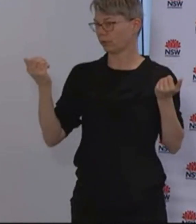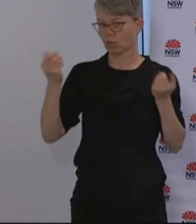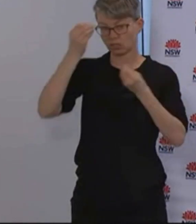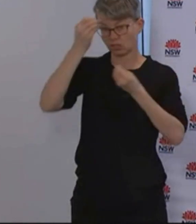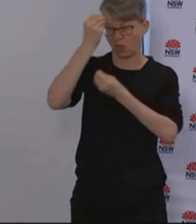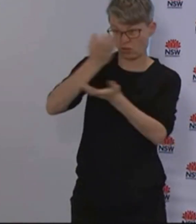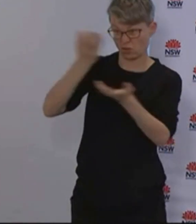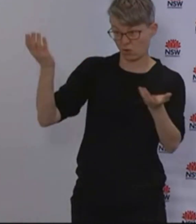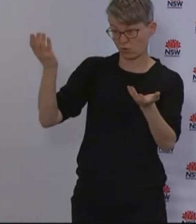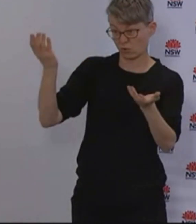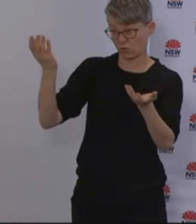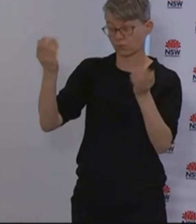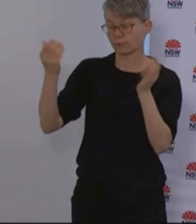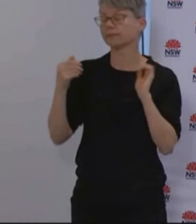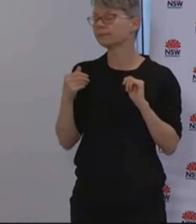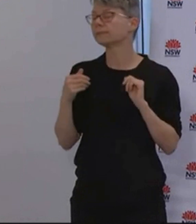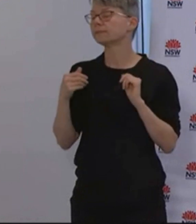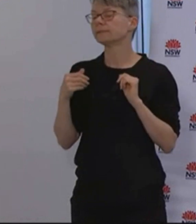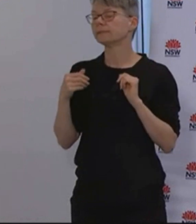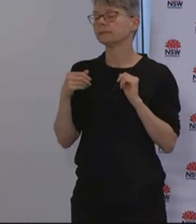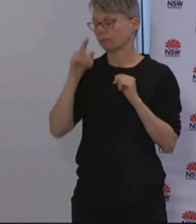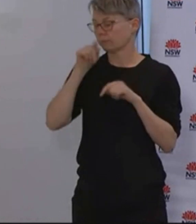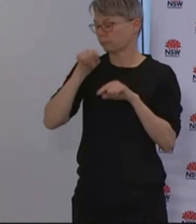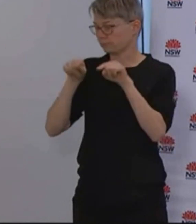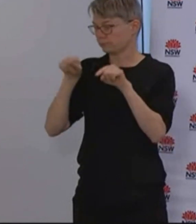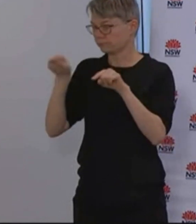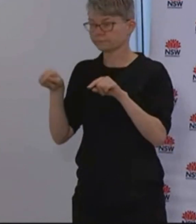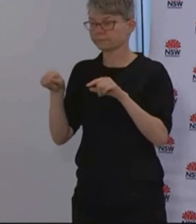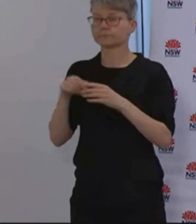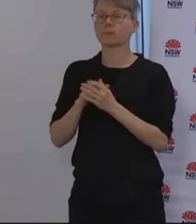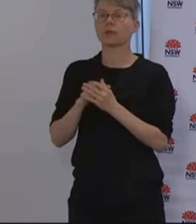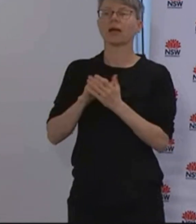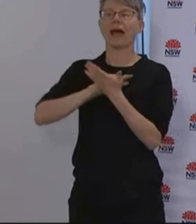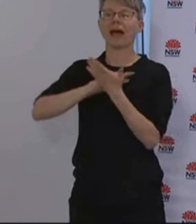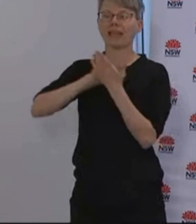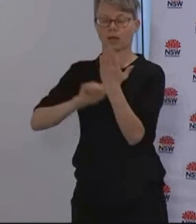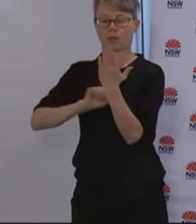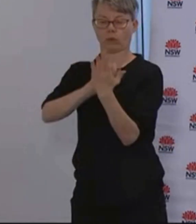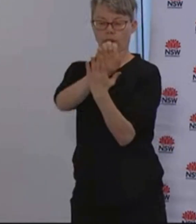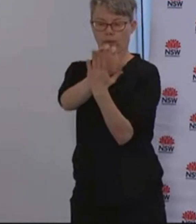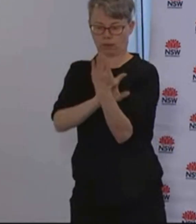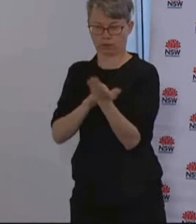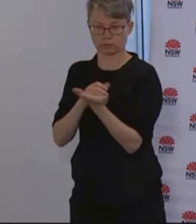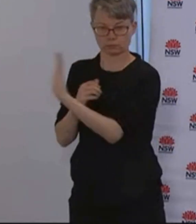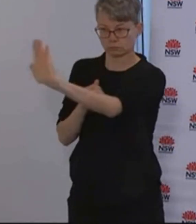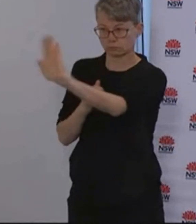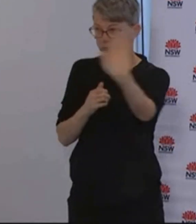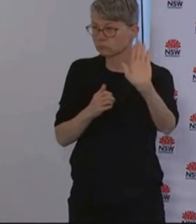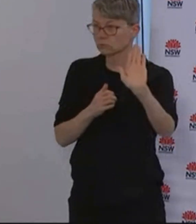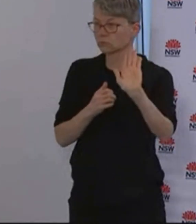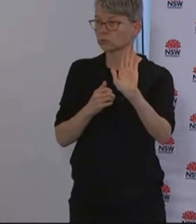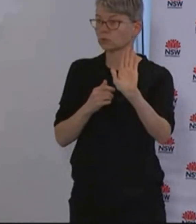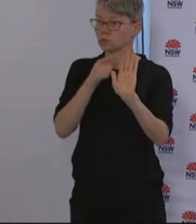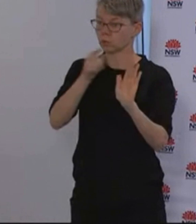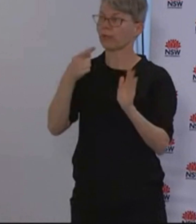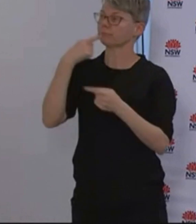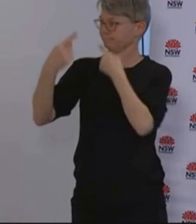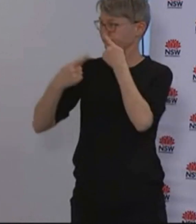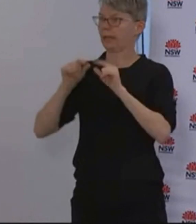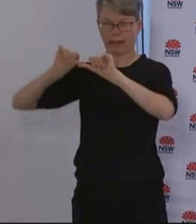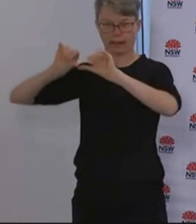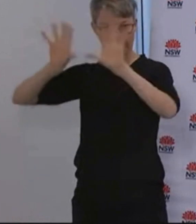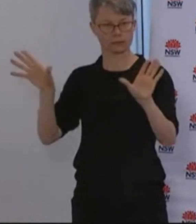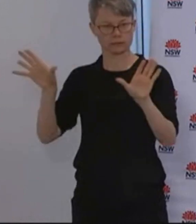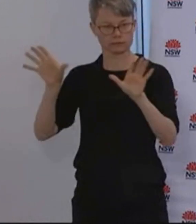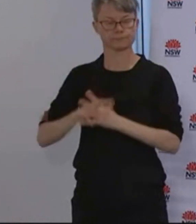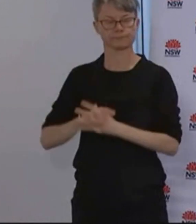That's a combination of people, and we'll tease that out in the press release so that you can make it distinct. But there were two